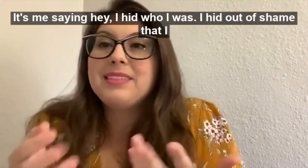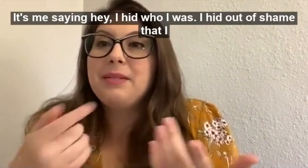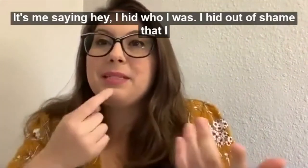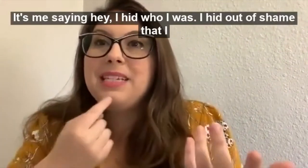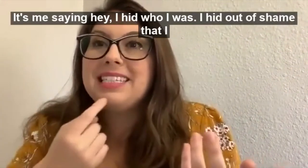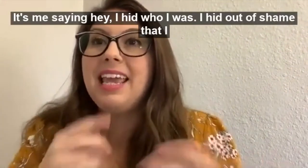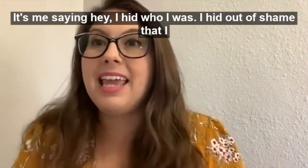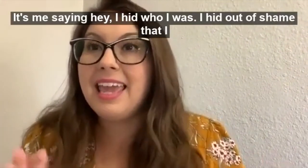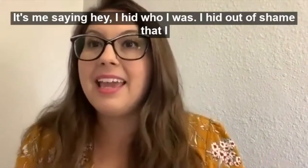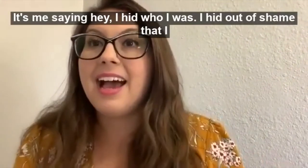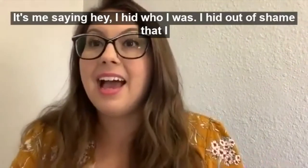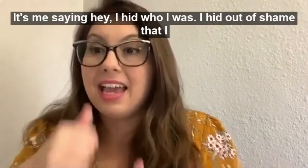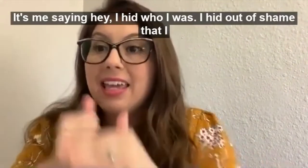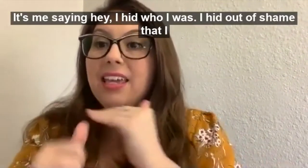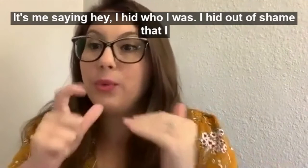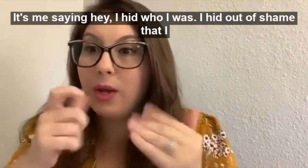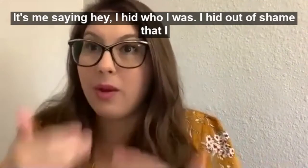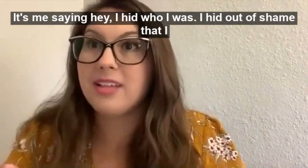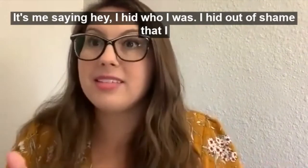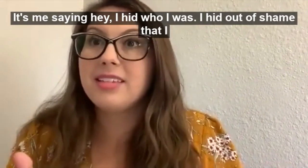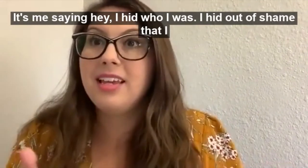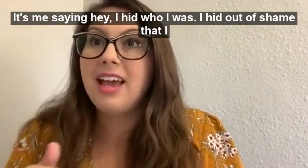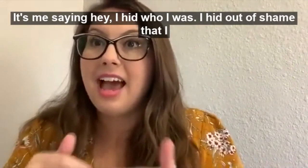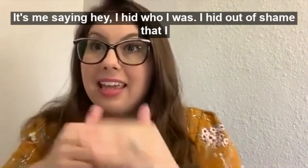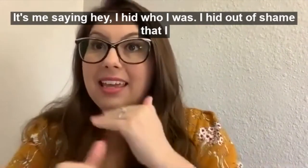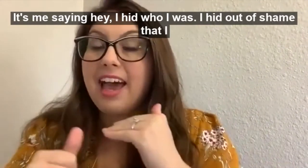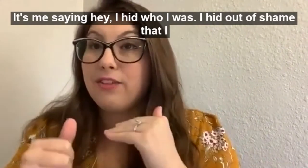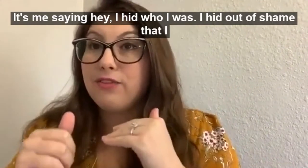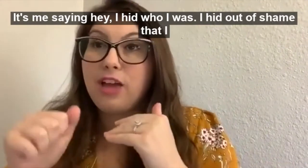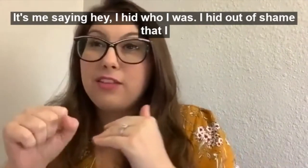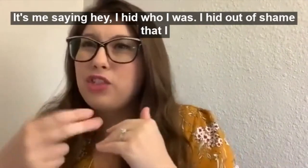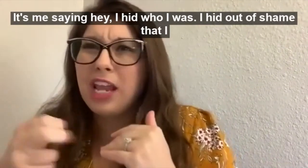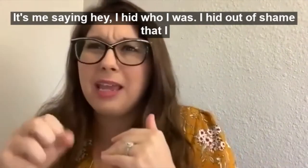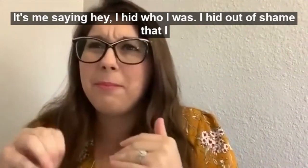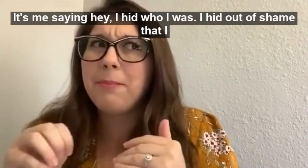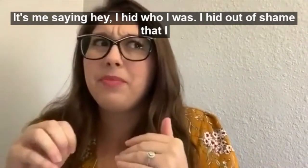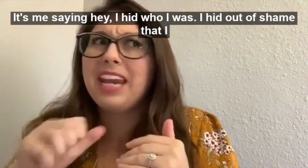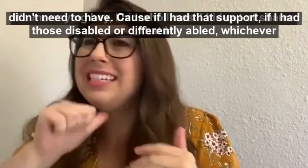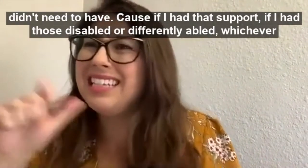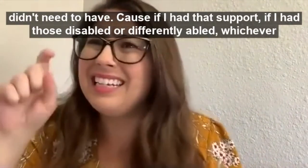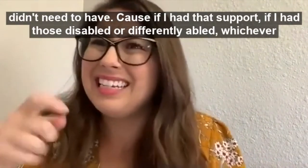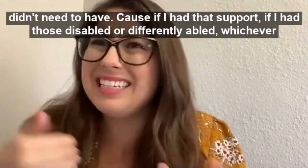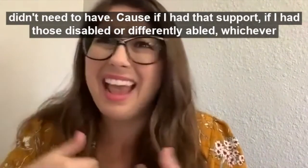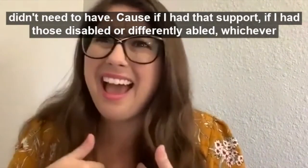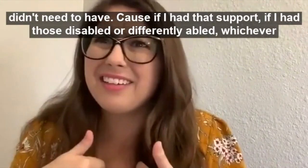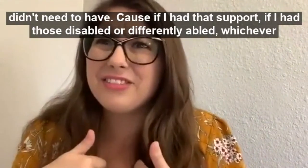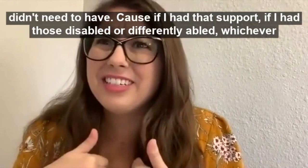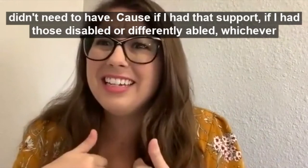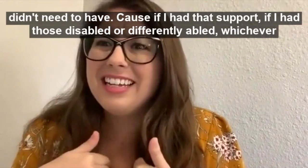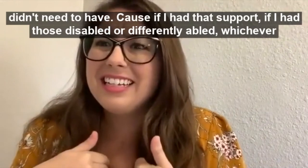It's me saying, hey, I hid who I was. I hid out of shame that I didn't need to have. Because